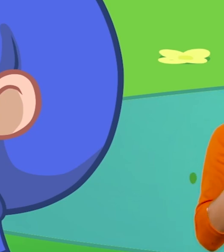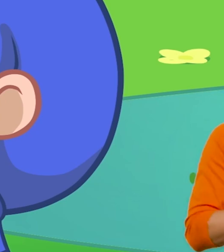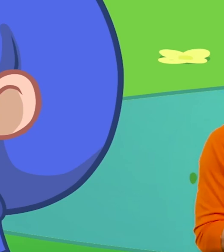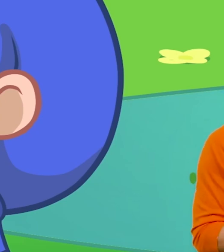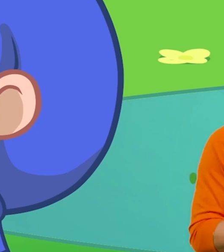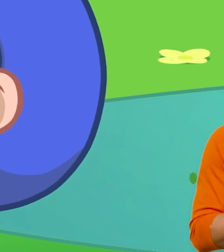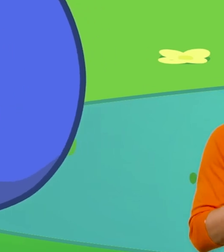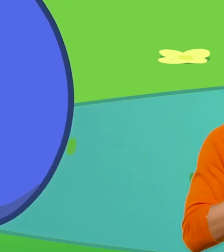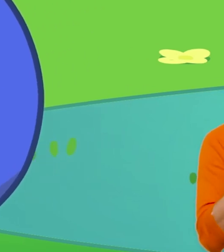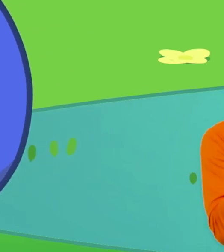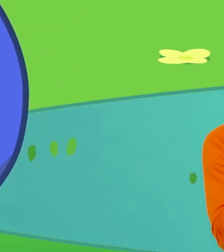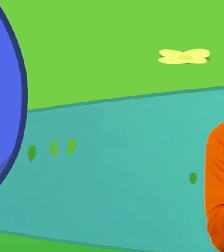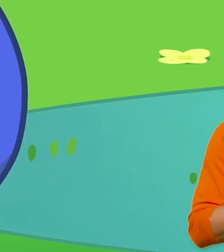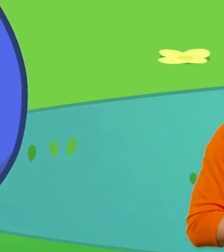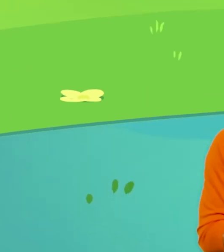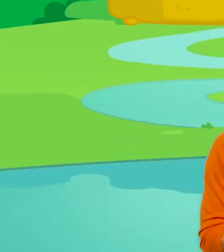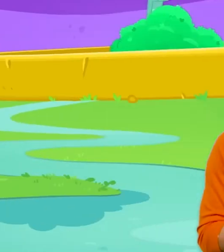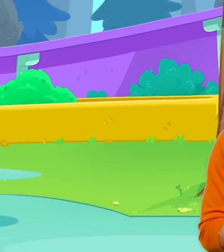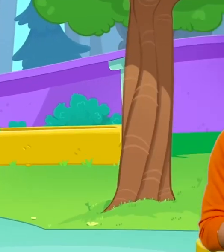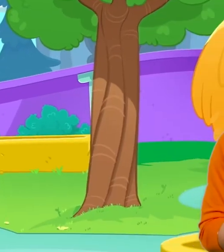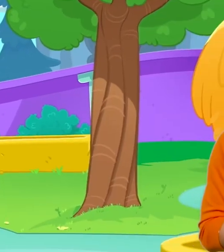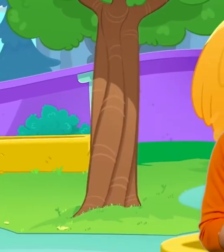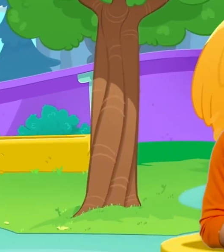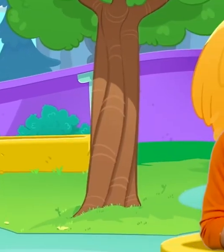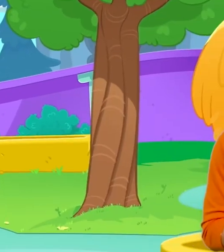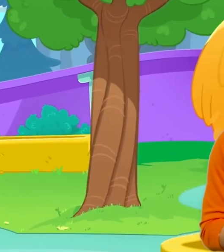Morphle red. Aww.